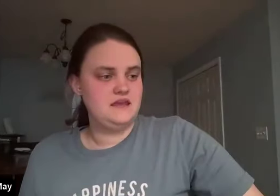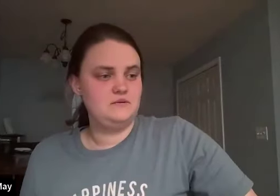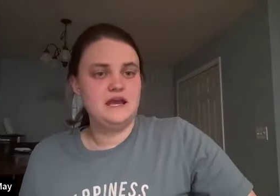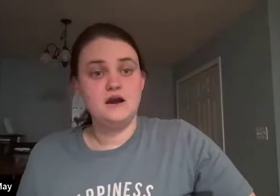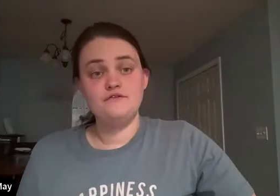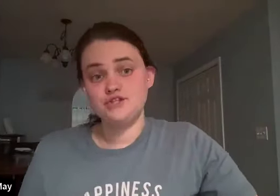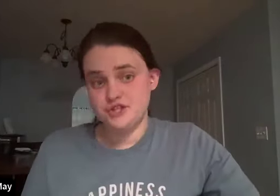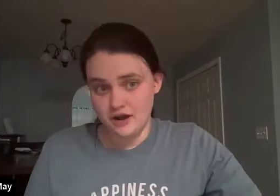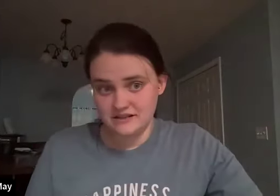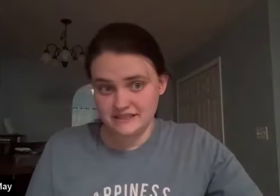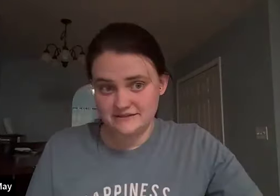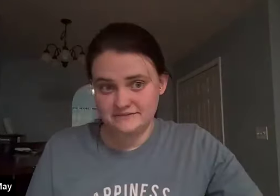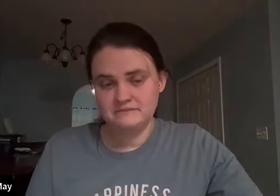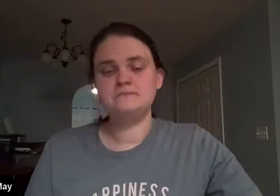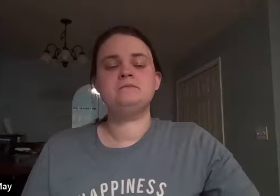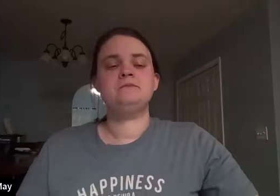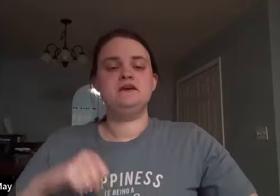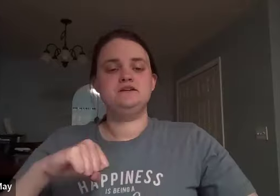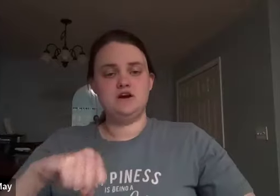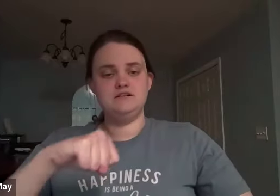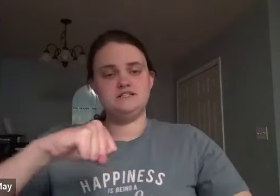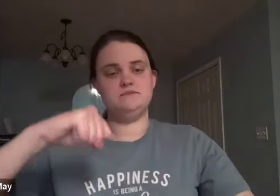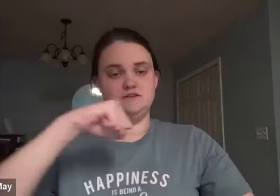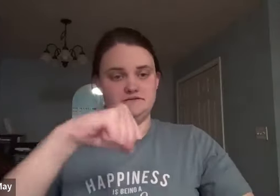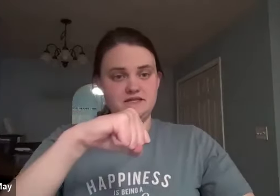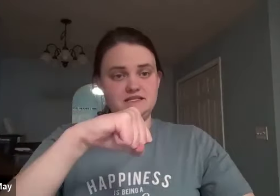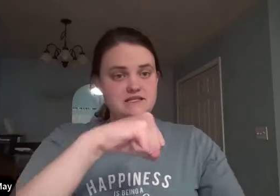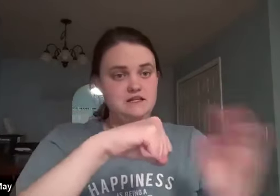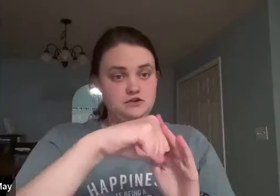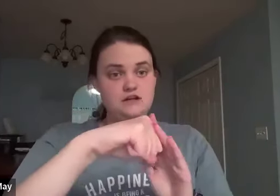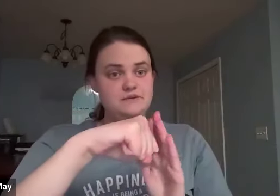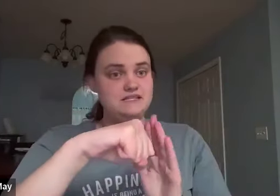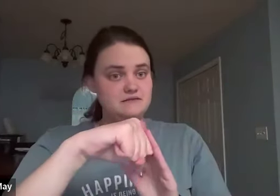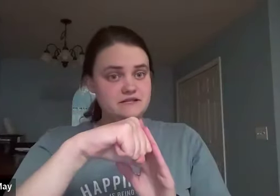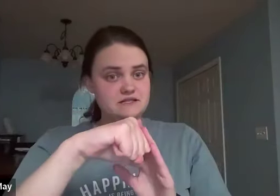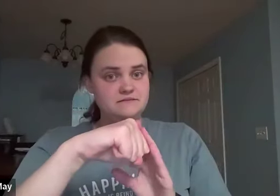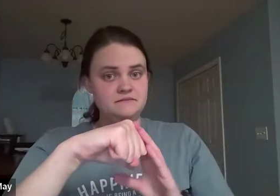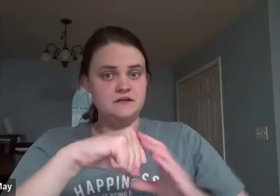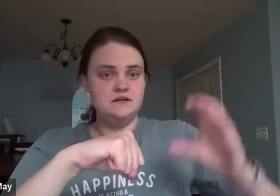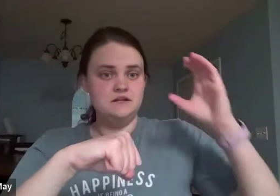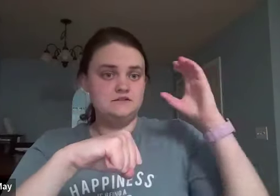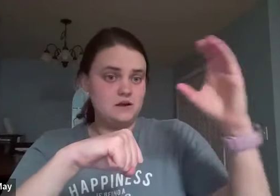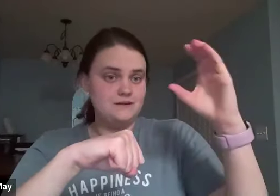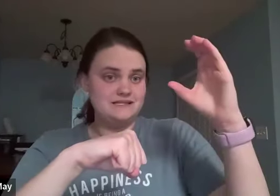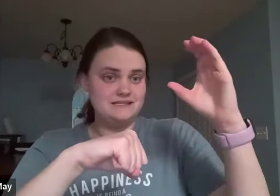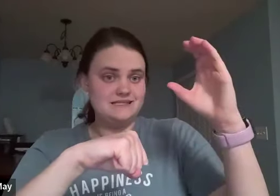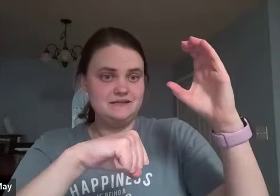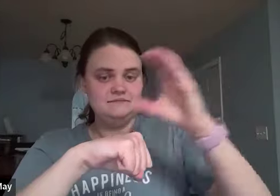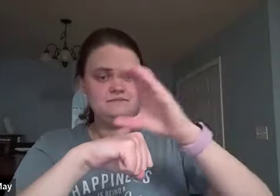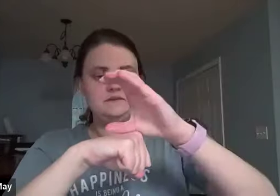Then we have chocolate. Chocolate is going to be your fist, your non-dominant's in a fist. Your dominant's in a C, and